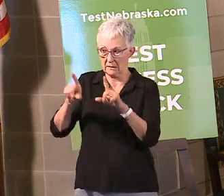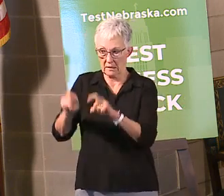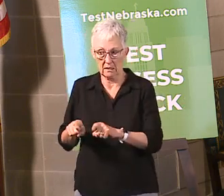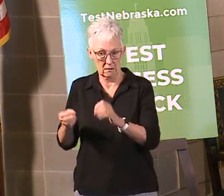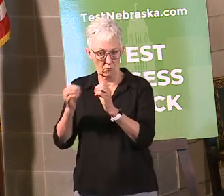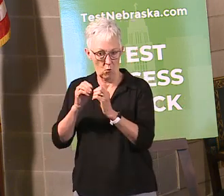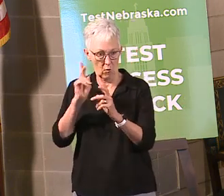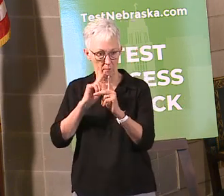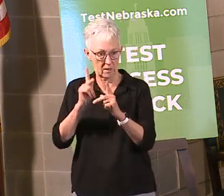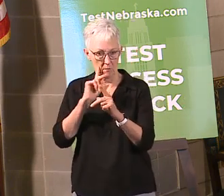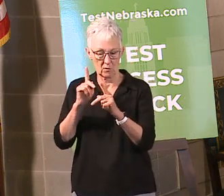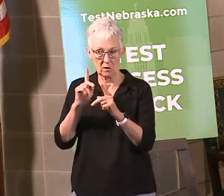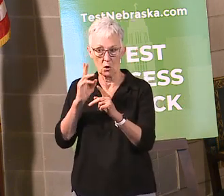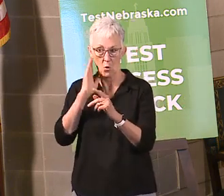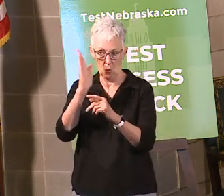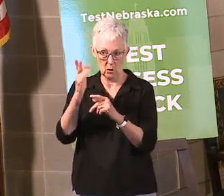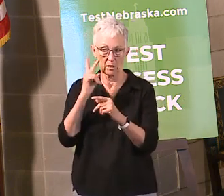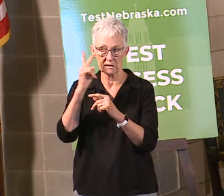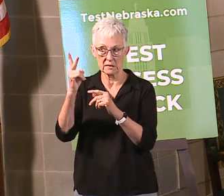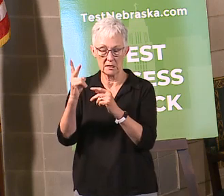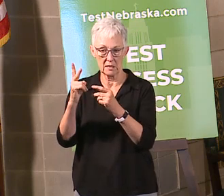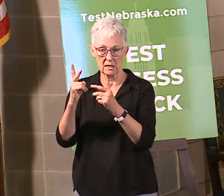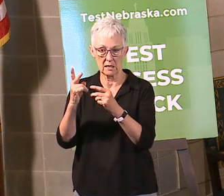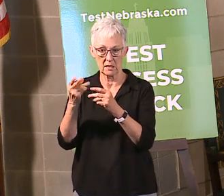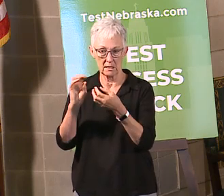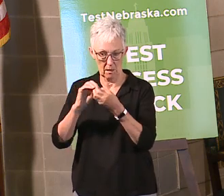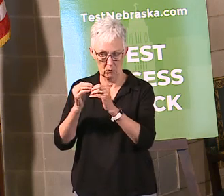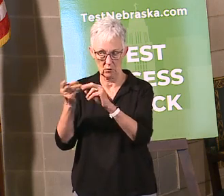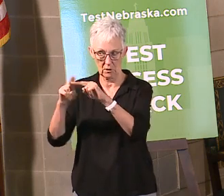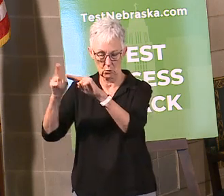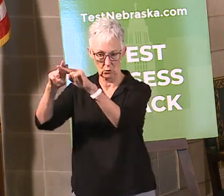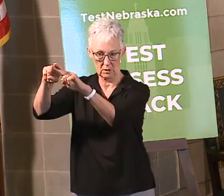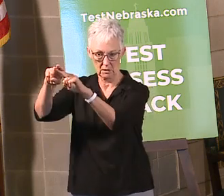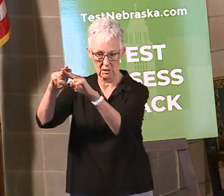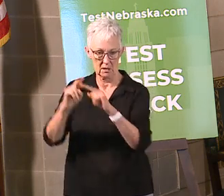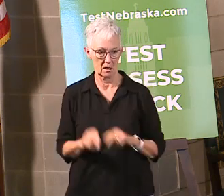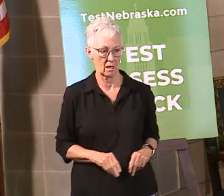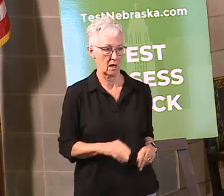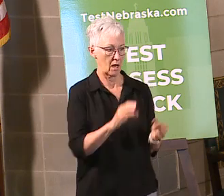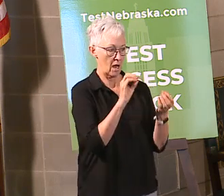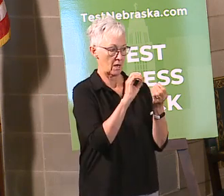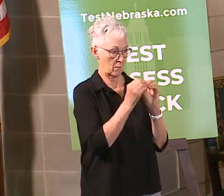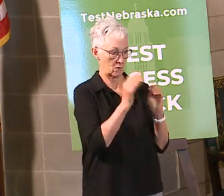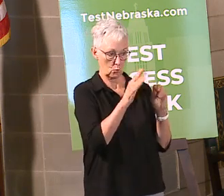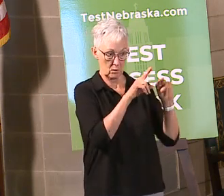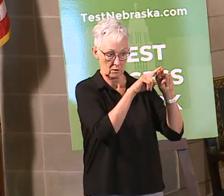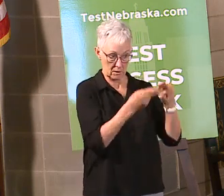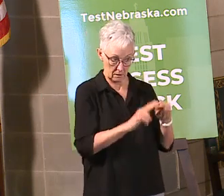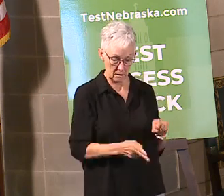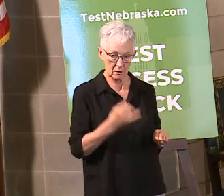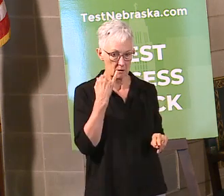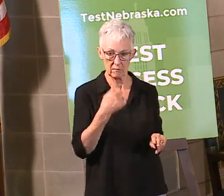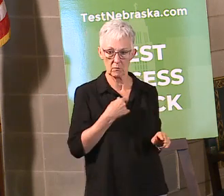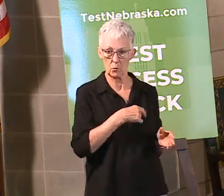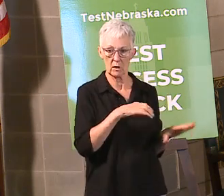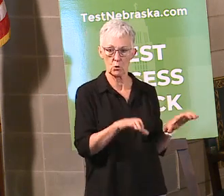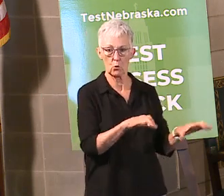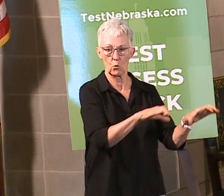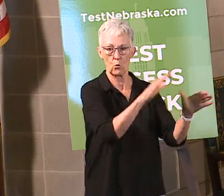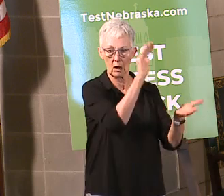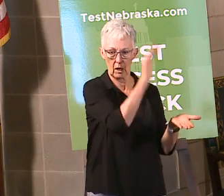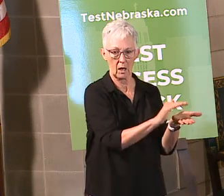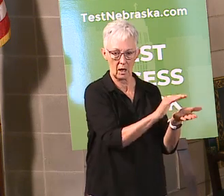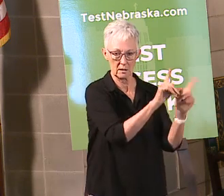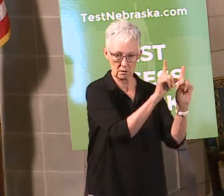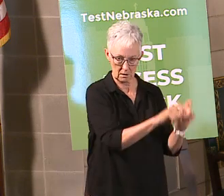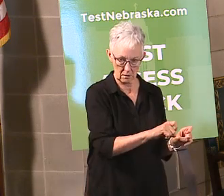positive. That's why I focus on the hospital data, because that doesn't really change based upon whether or not you test somebody or not. And that's why I'm